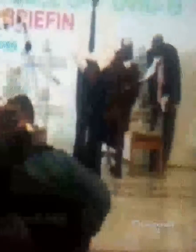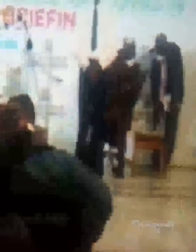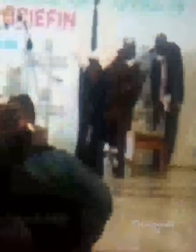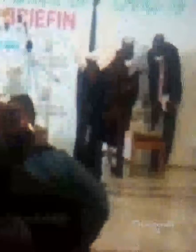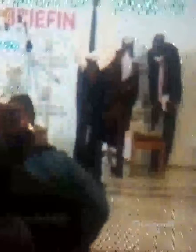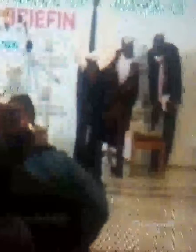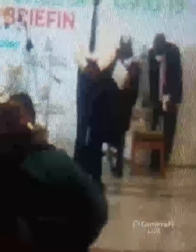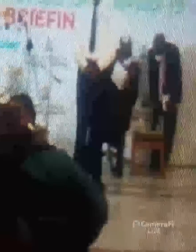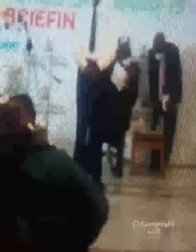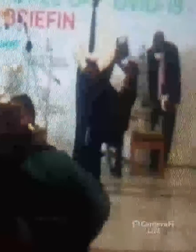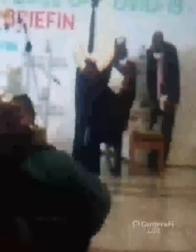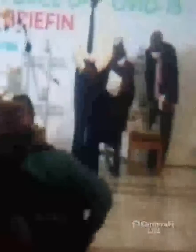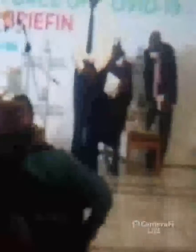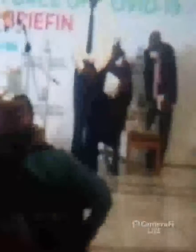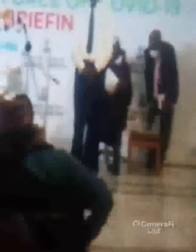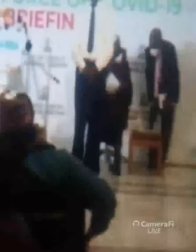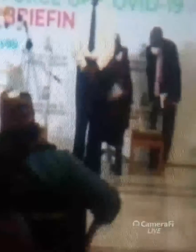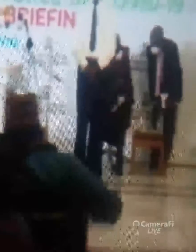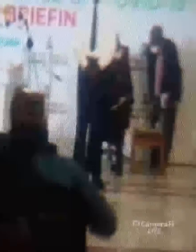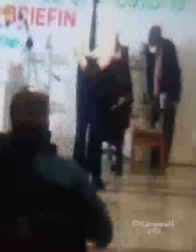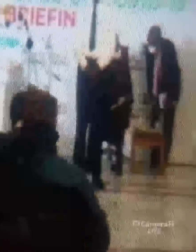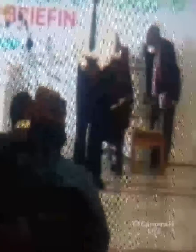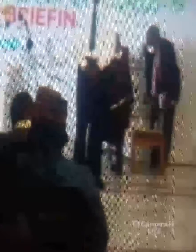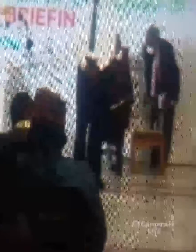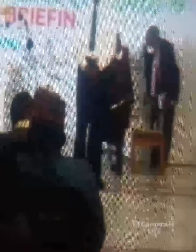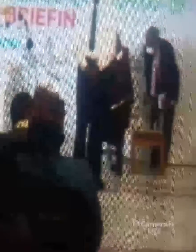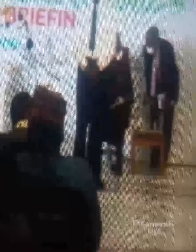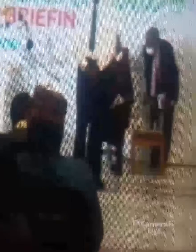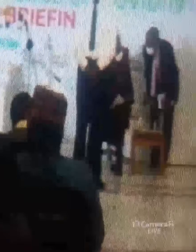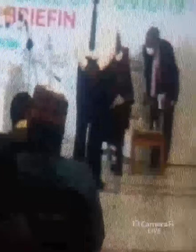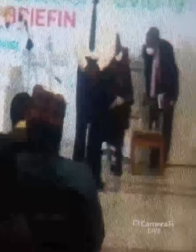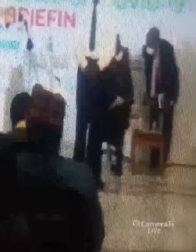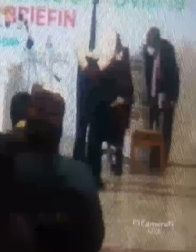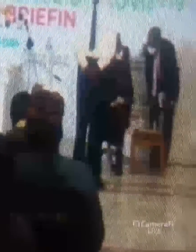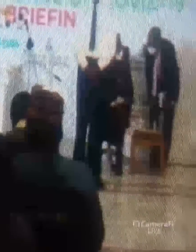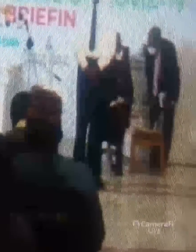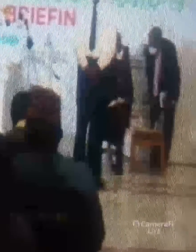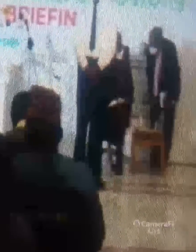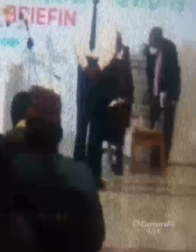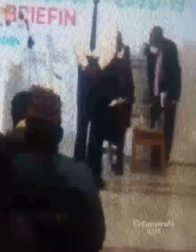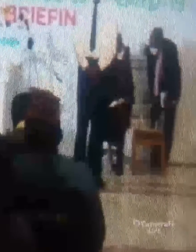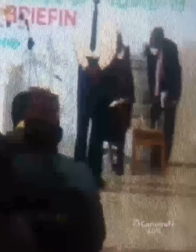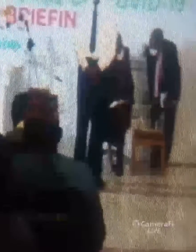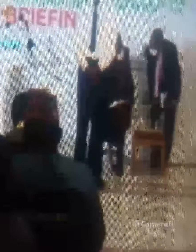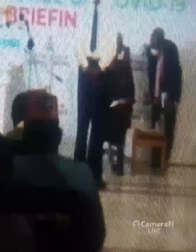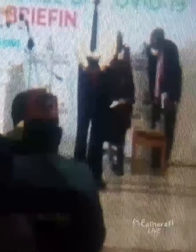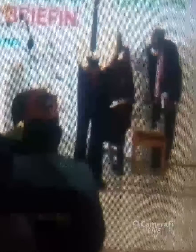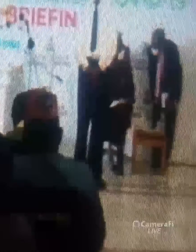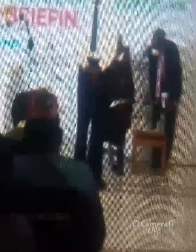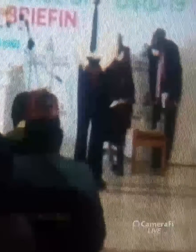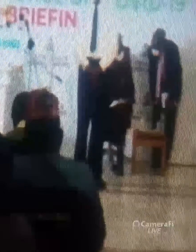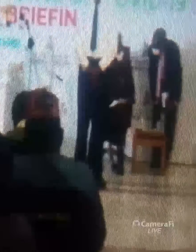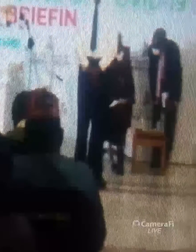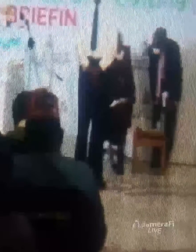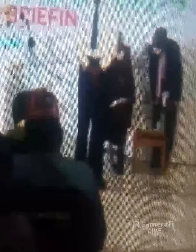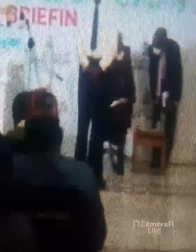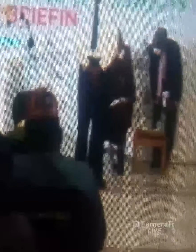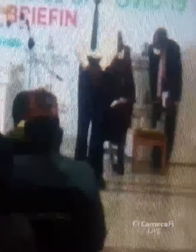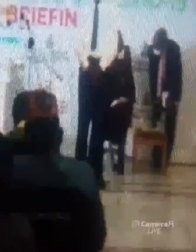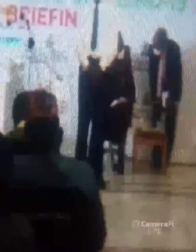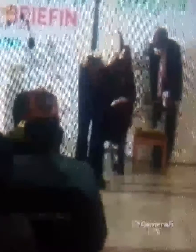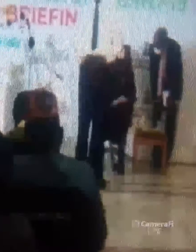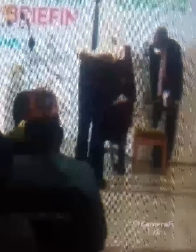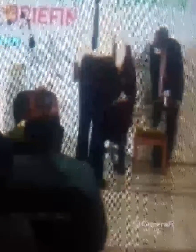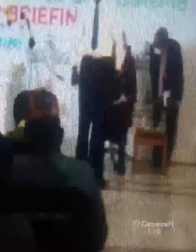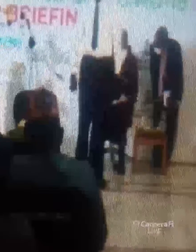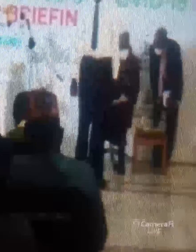We are gradually grinding down our briefing for today. I know that there was a question directed